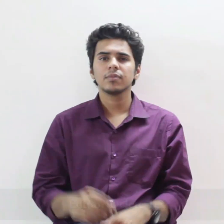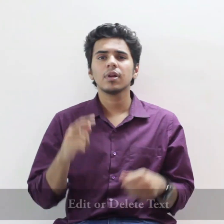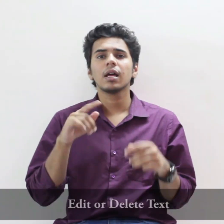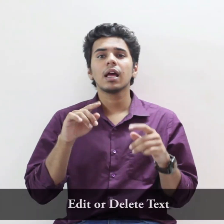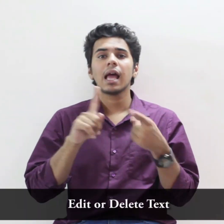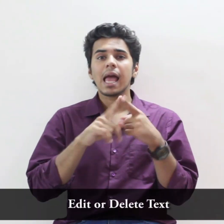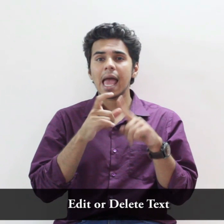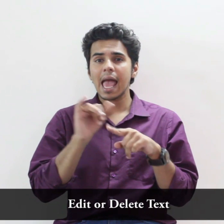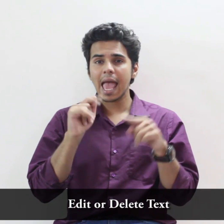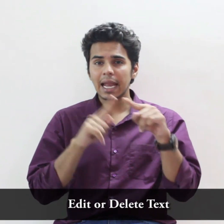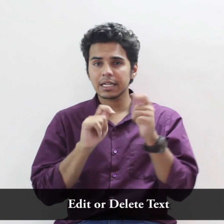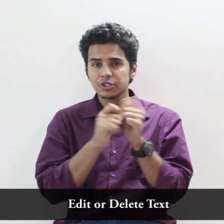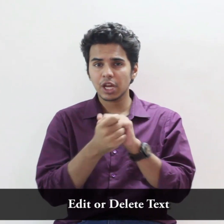Edit or delete text.